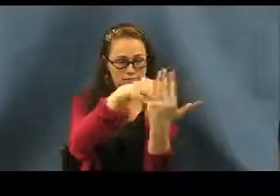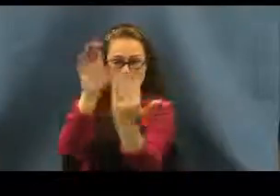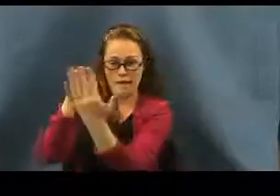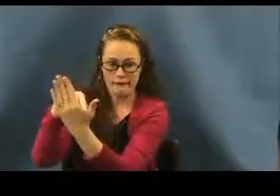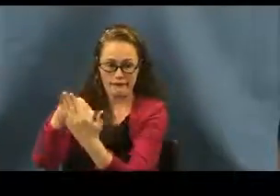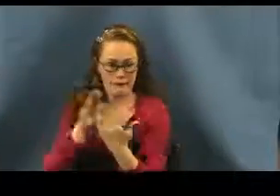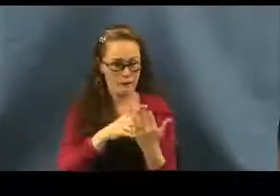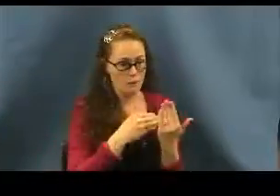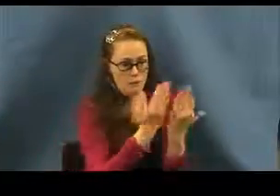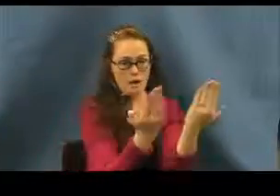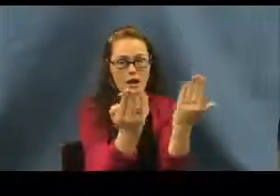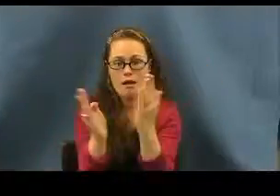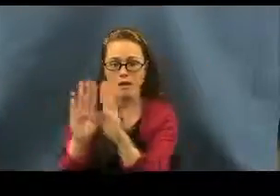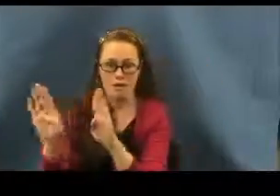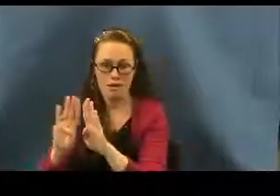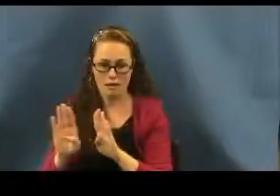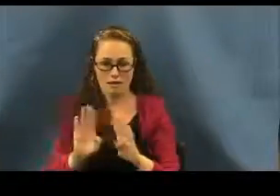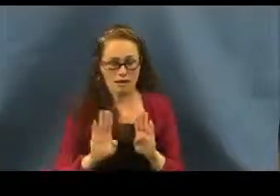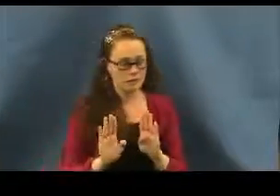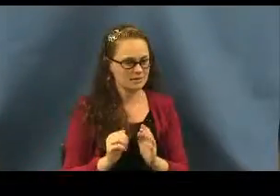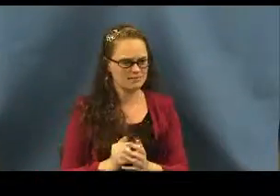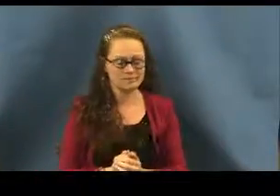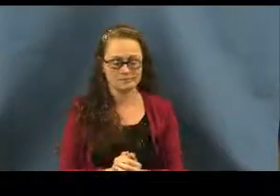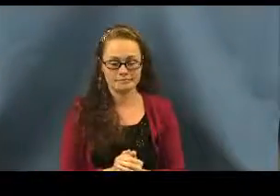in countries around the world, including Kazakhstan,